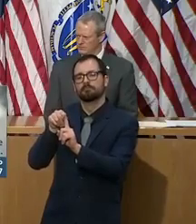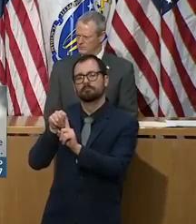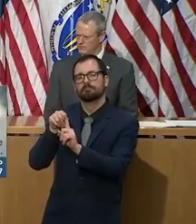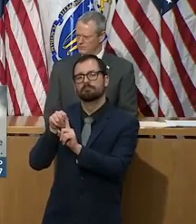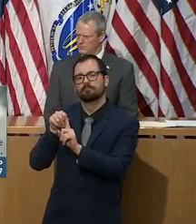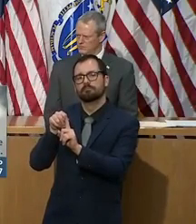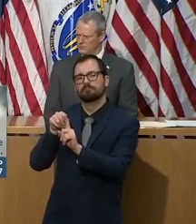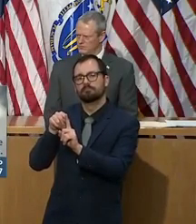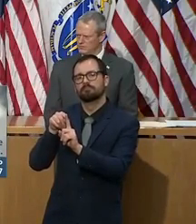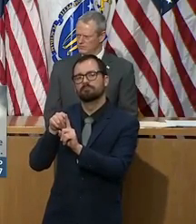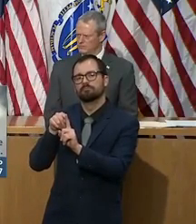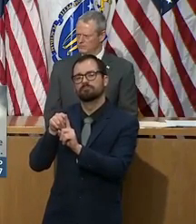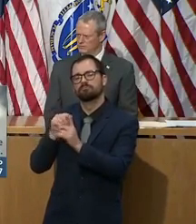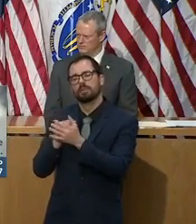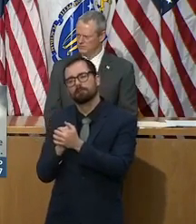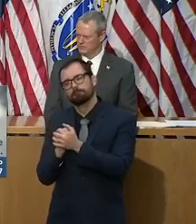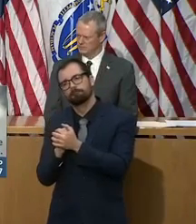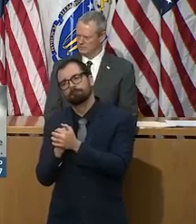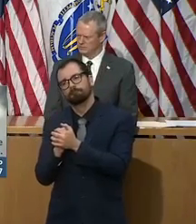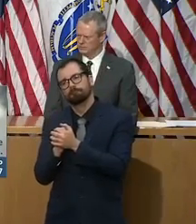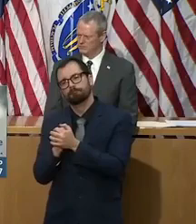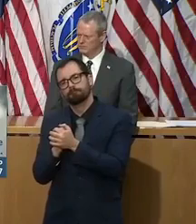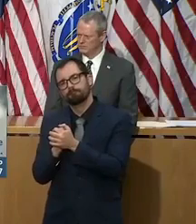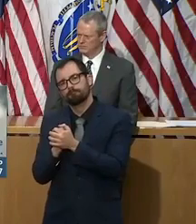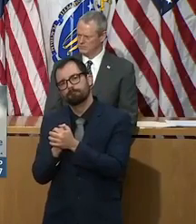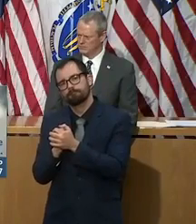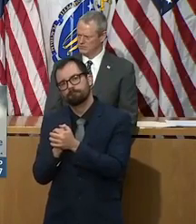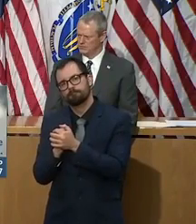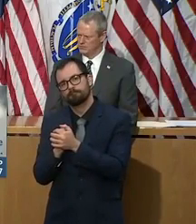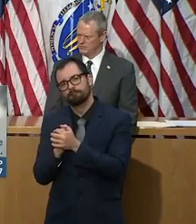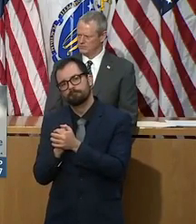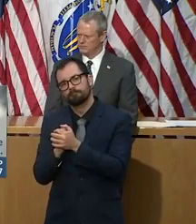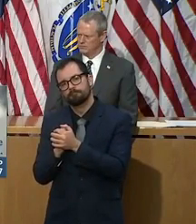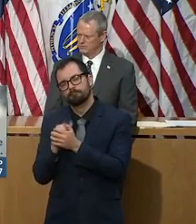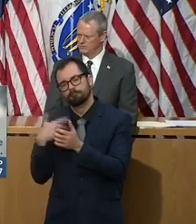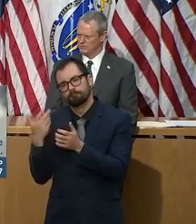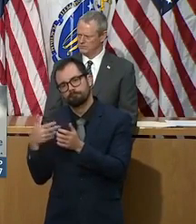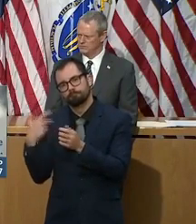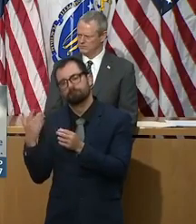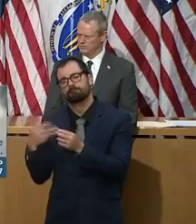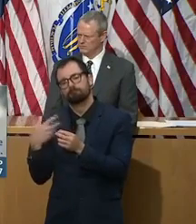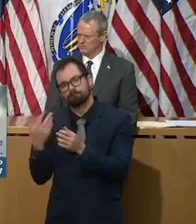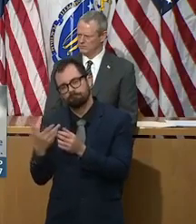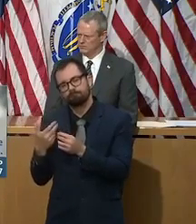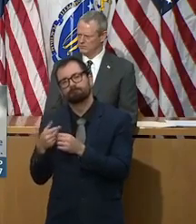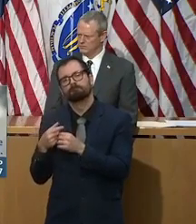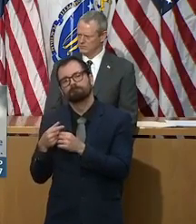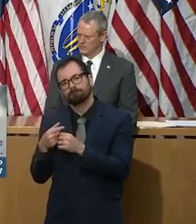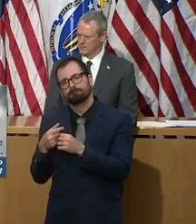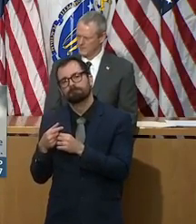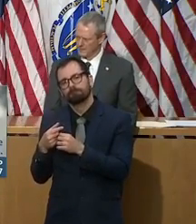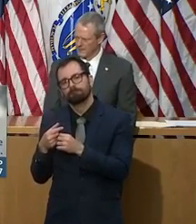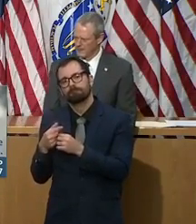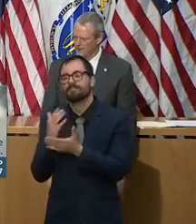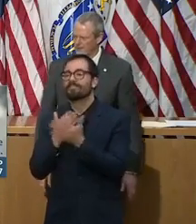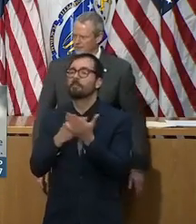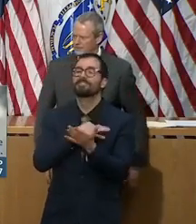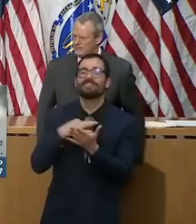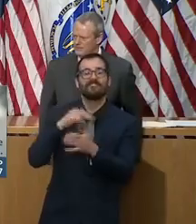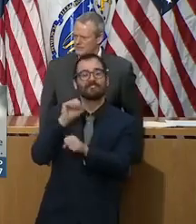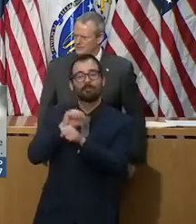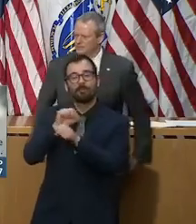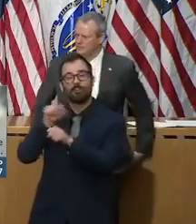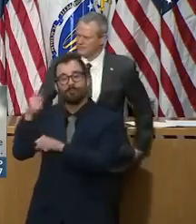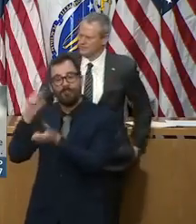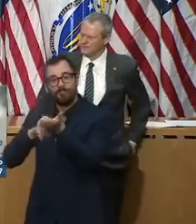staff who work in multiple jobs. So one of the things we need to do is also ensure individuals who work part-time in a nursing home